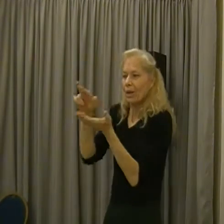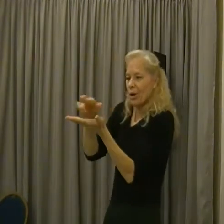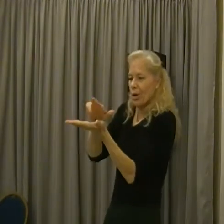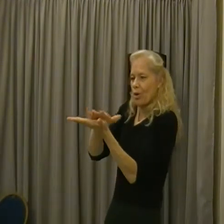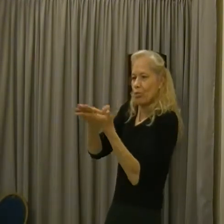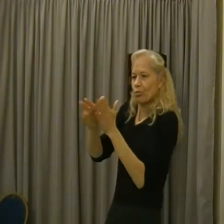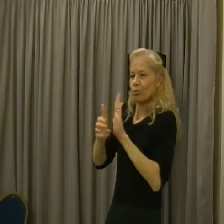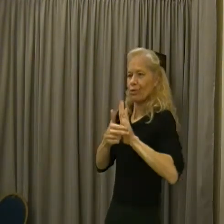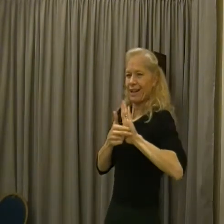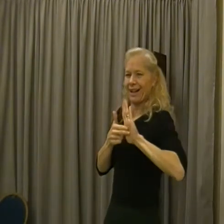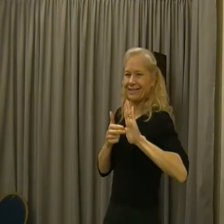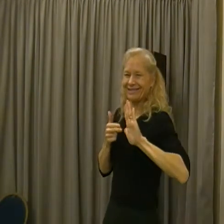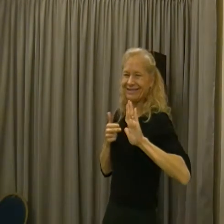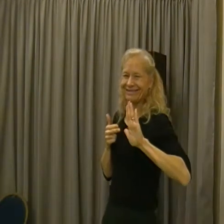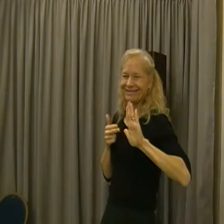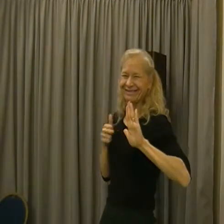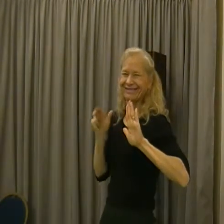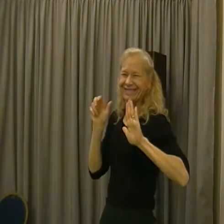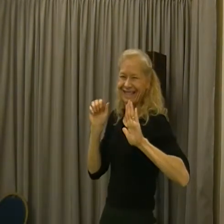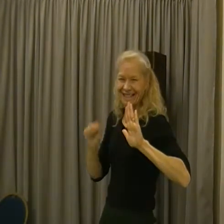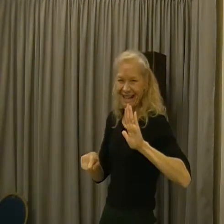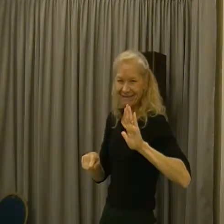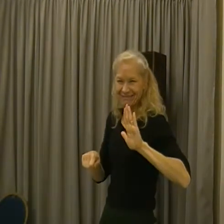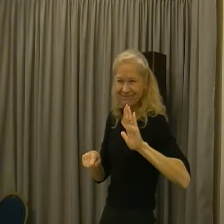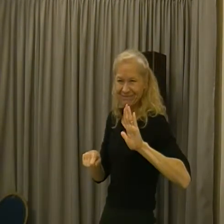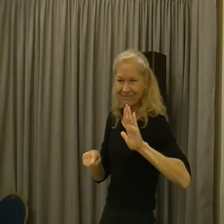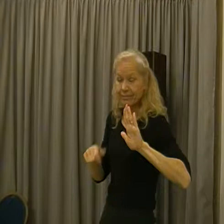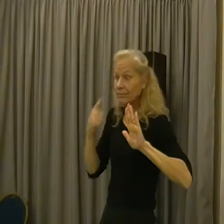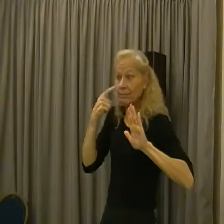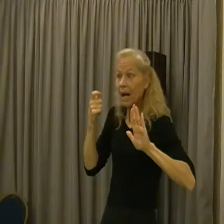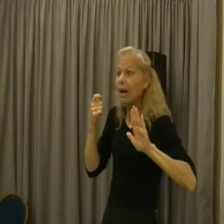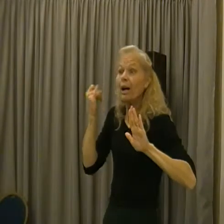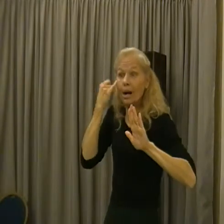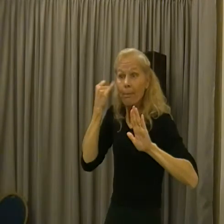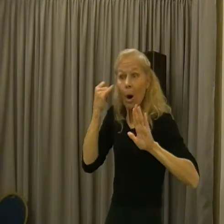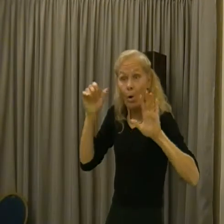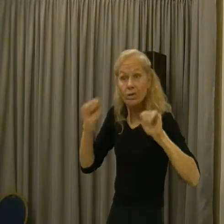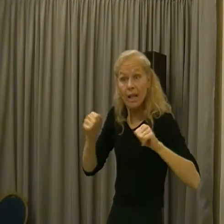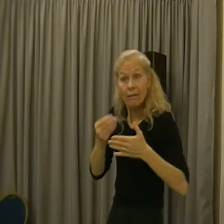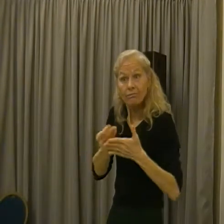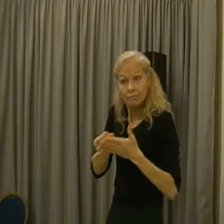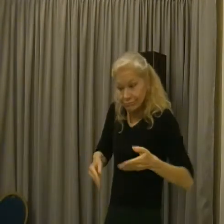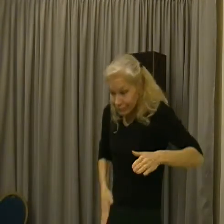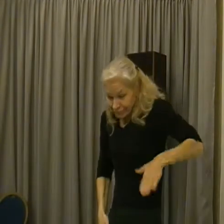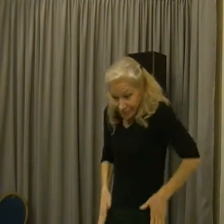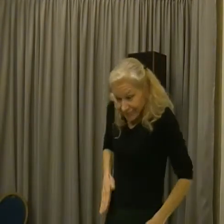heaven. But if you leave here with God's righteousness on your life, you're gone. Amen. Amen. And by the